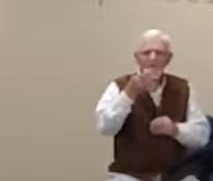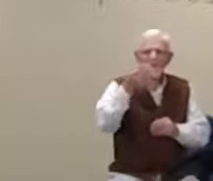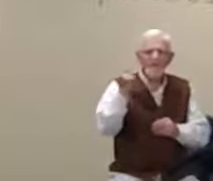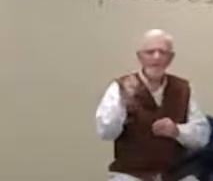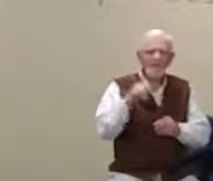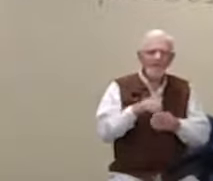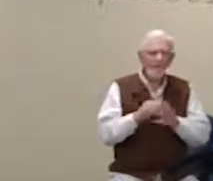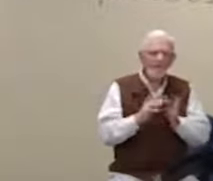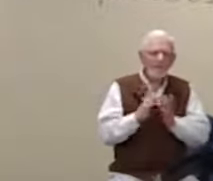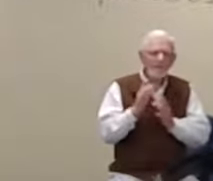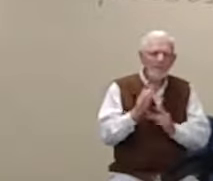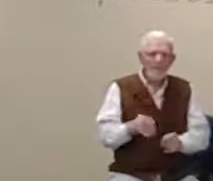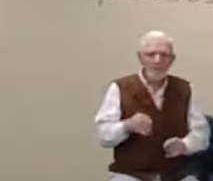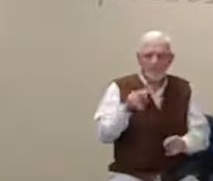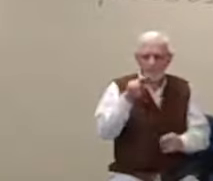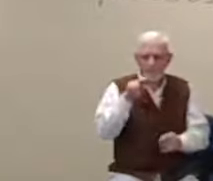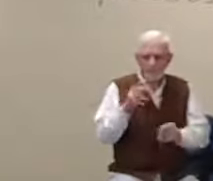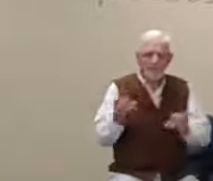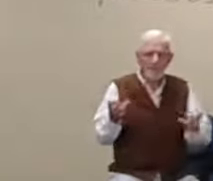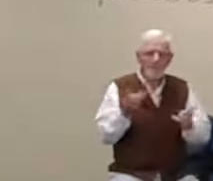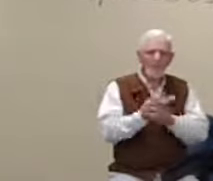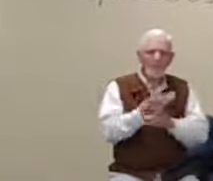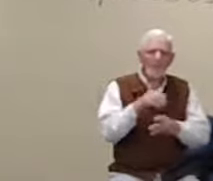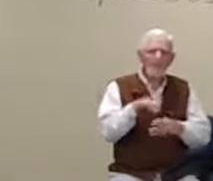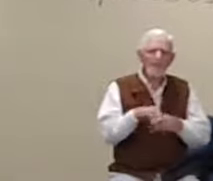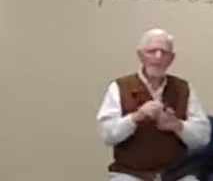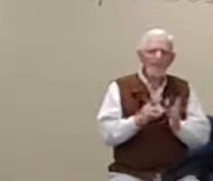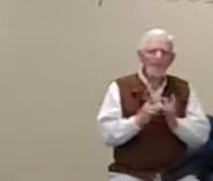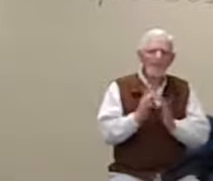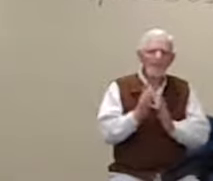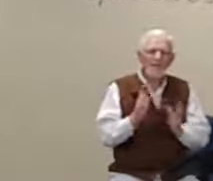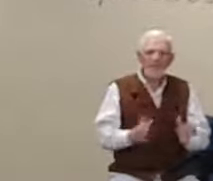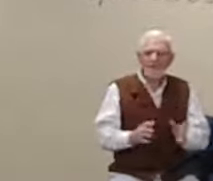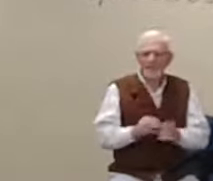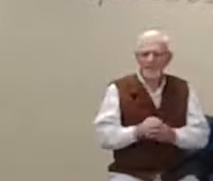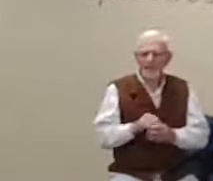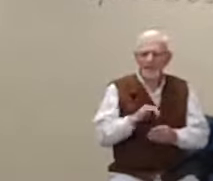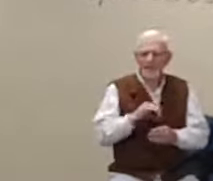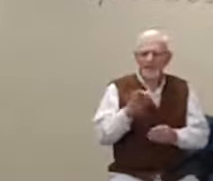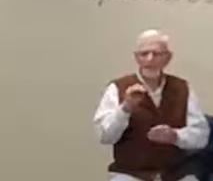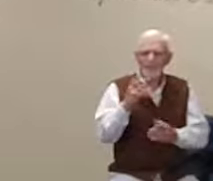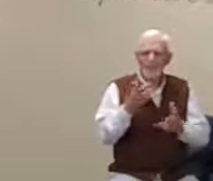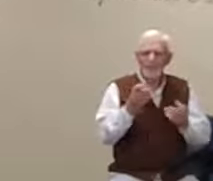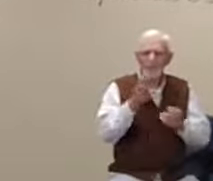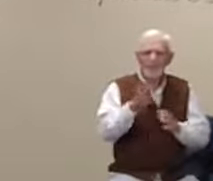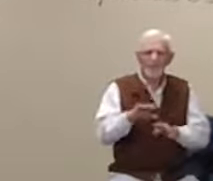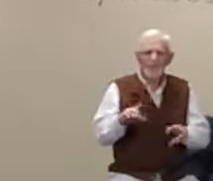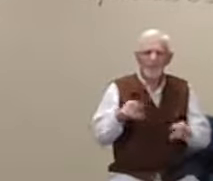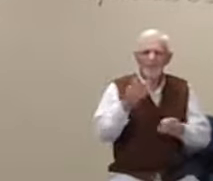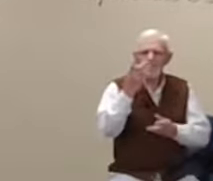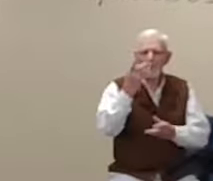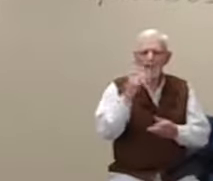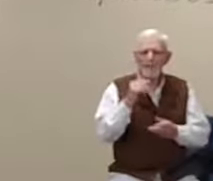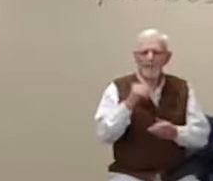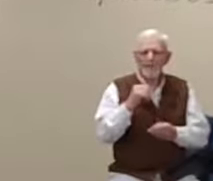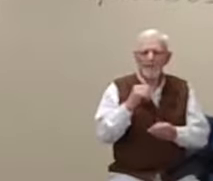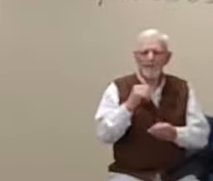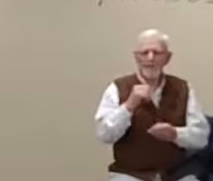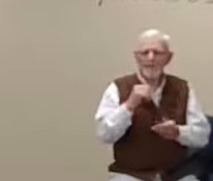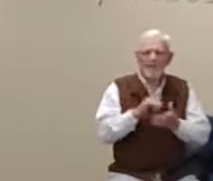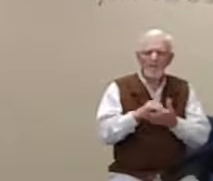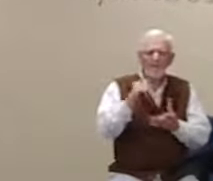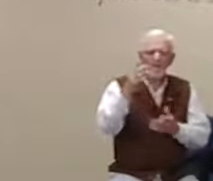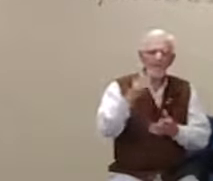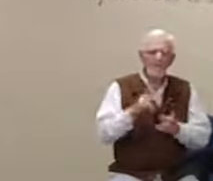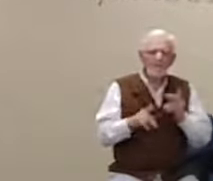in Christians, and they're going to see the worst in Christians. He says, I just really want your kids to know that God's people